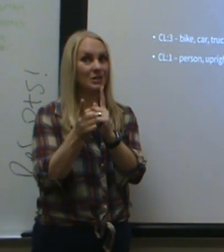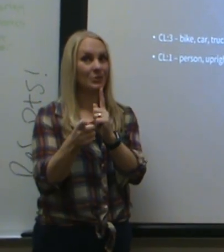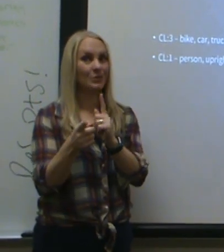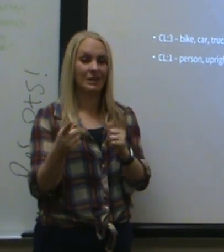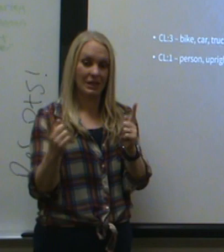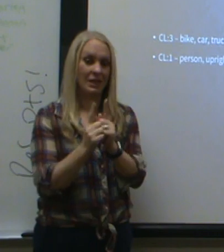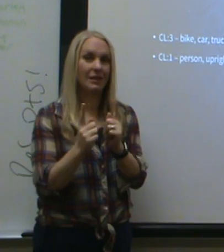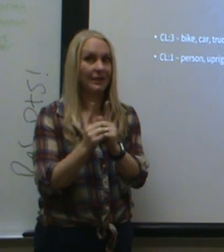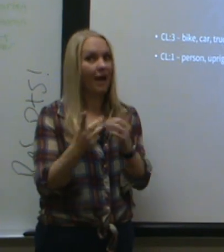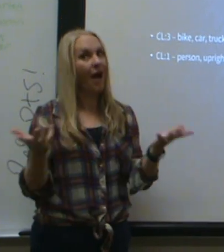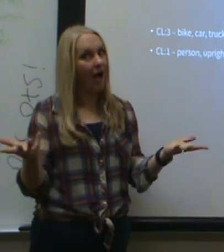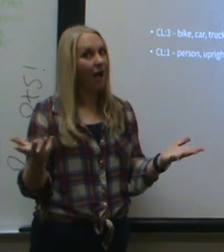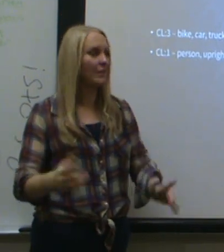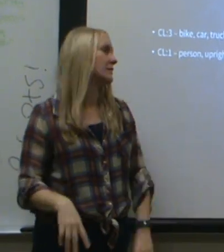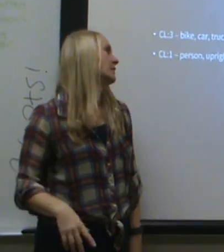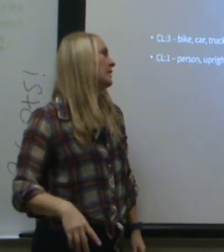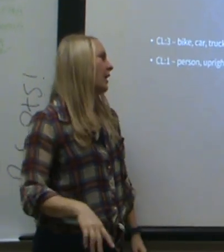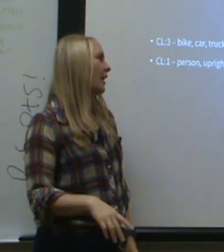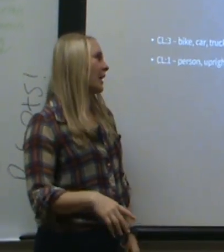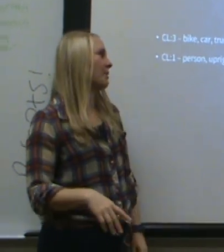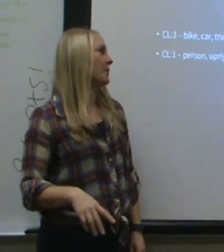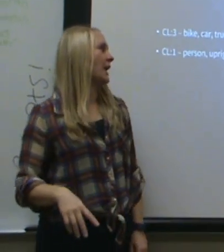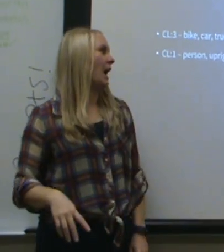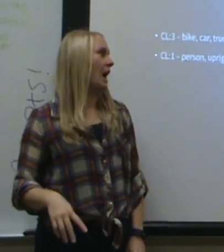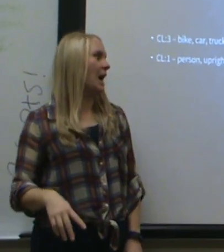you. All right,